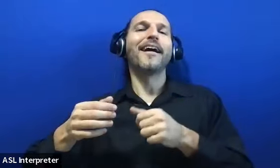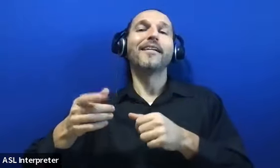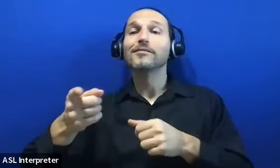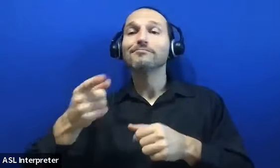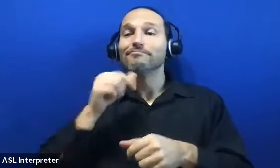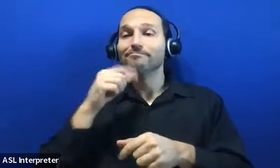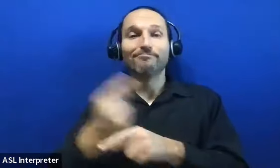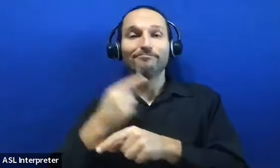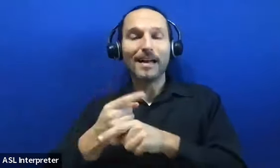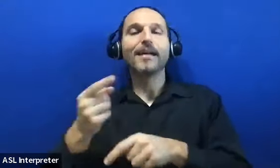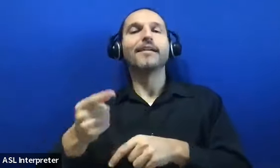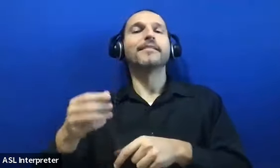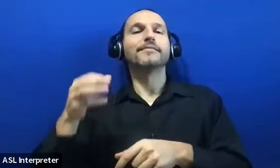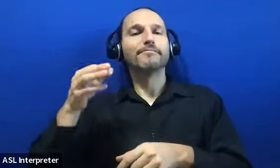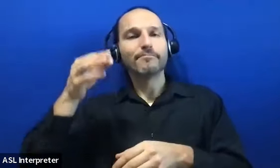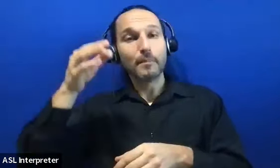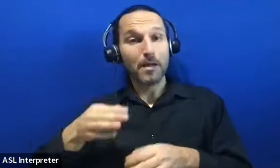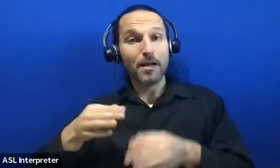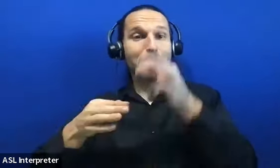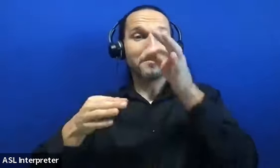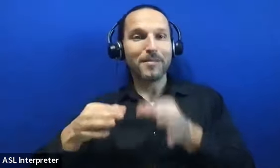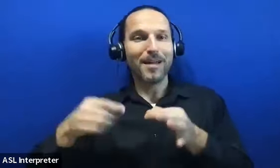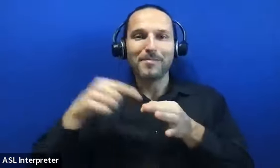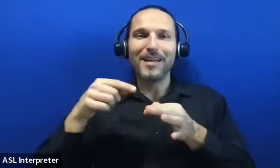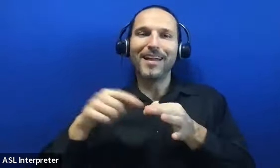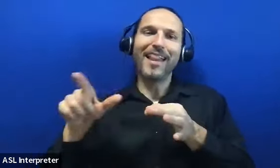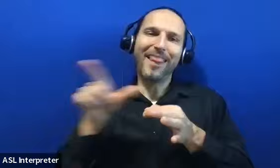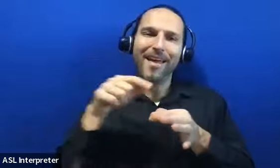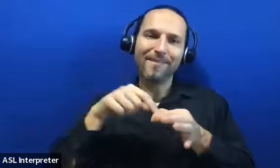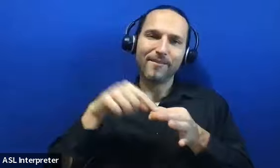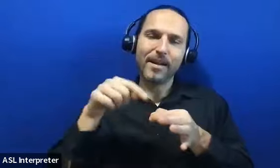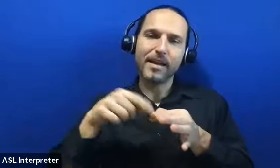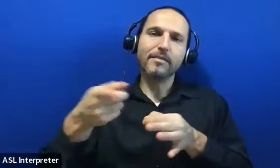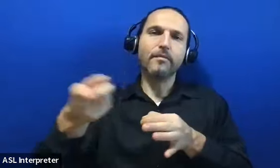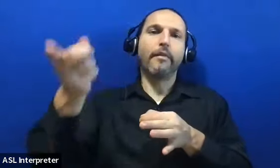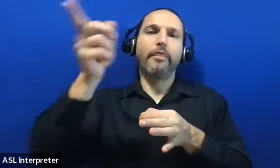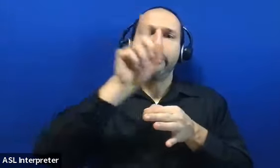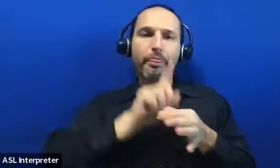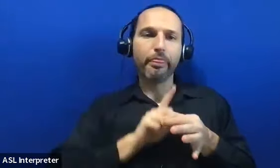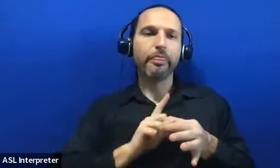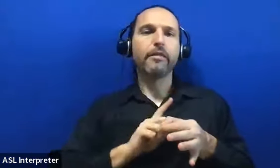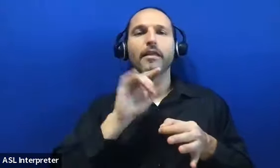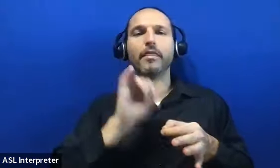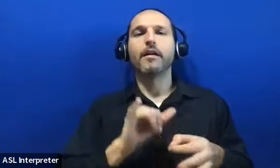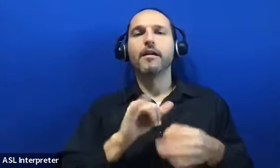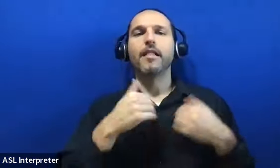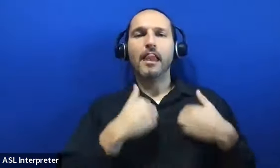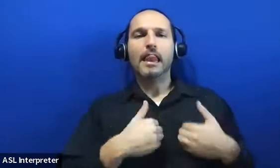traveling down the wrong pipe, which can be dangerous over time.